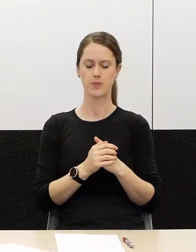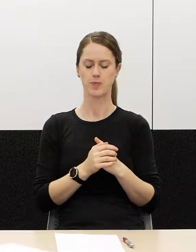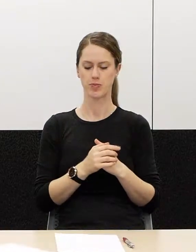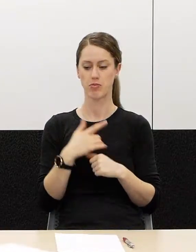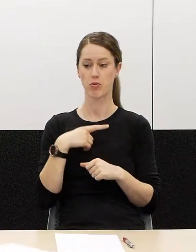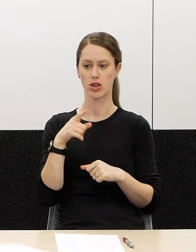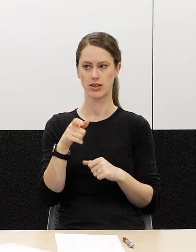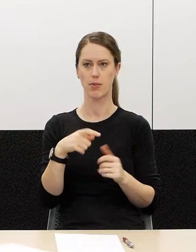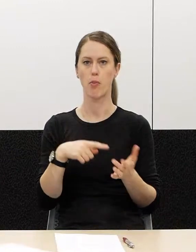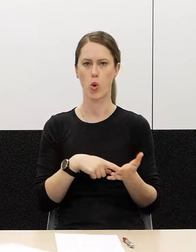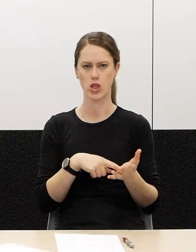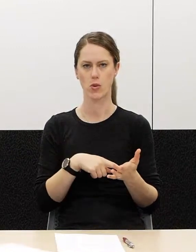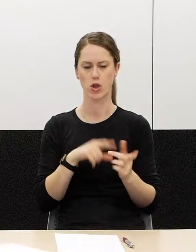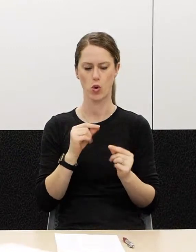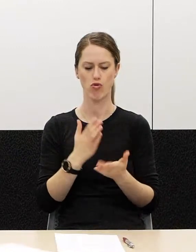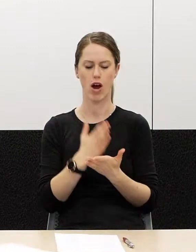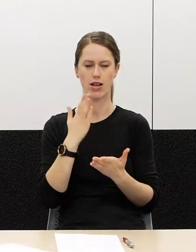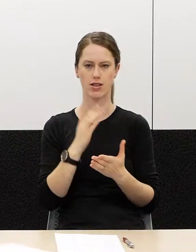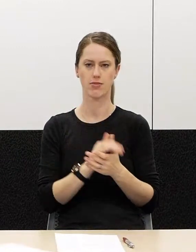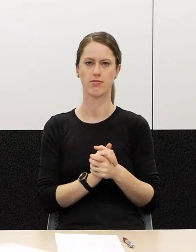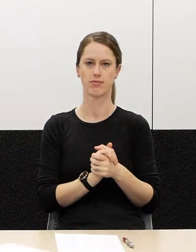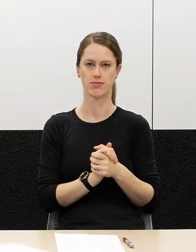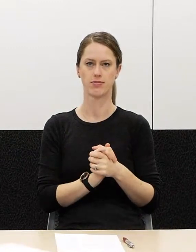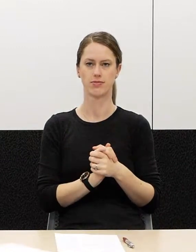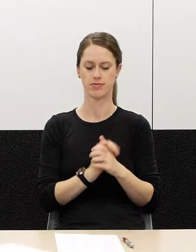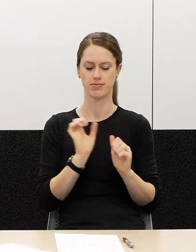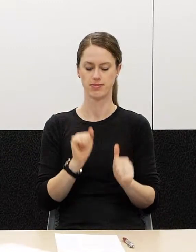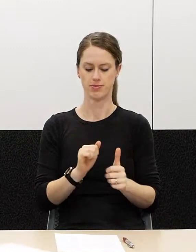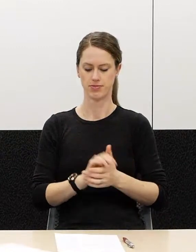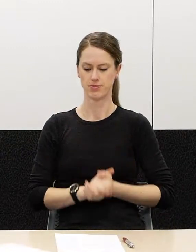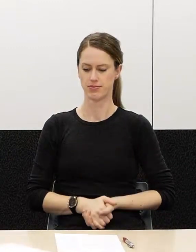it's really important that we get it right. Yes.